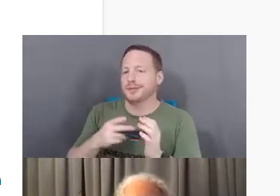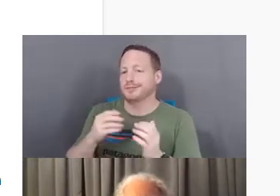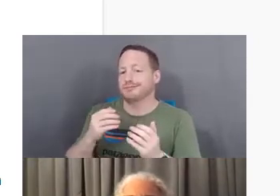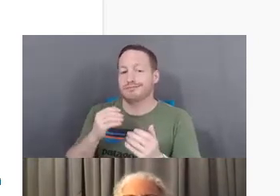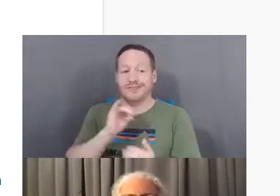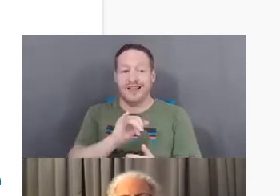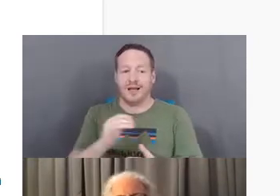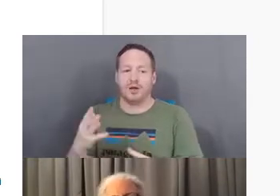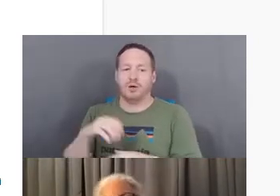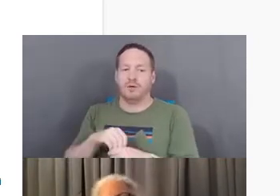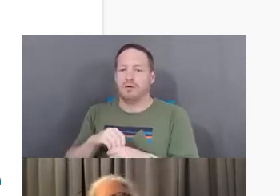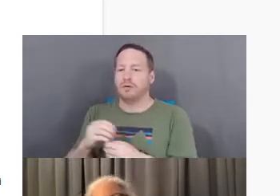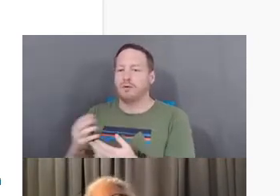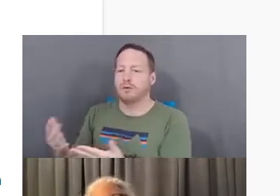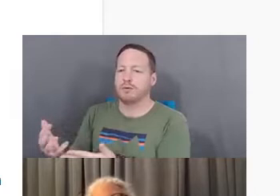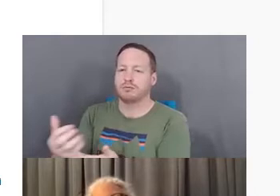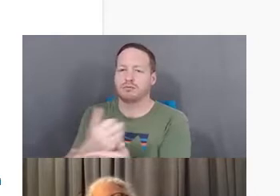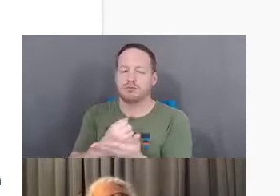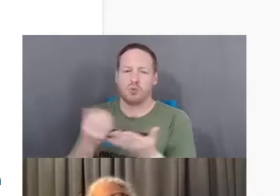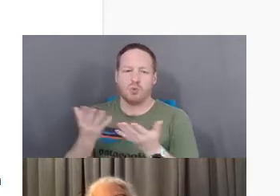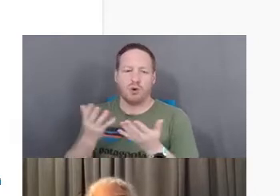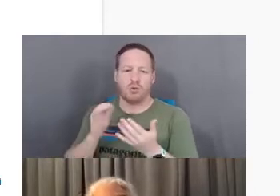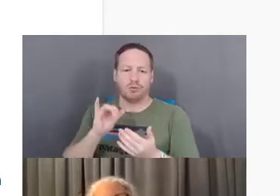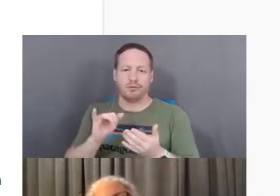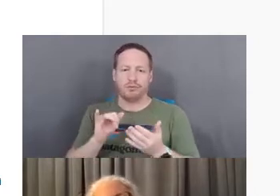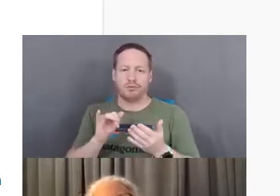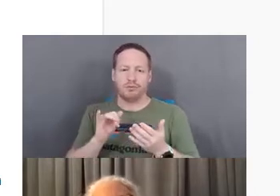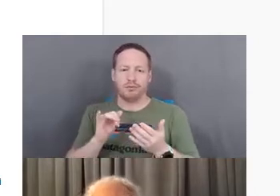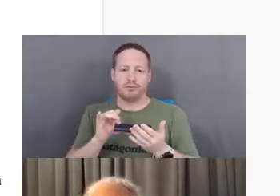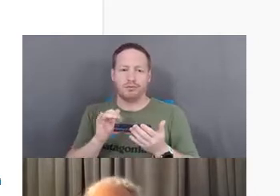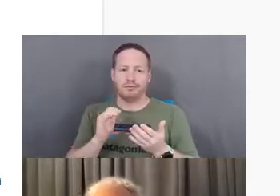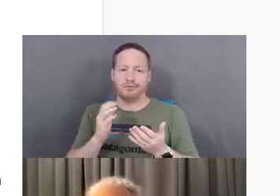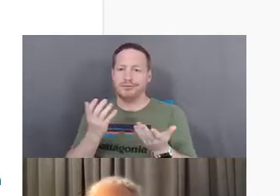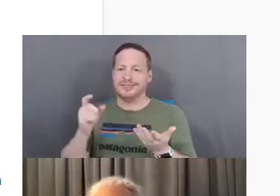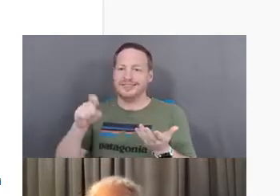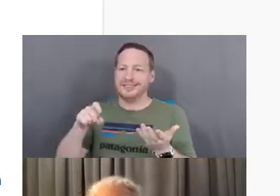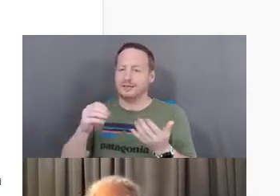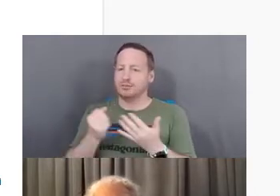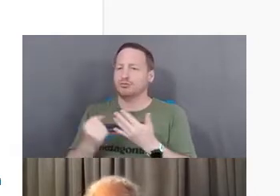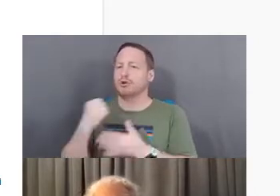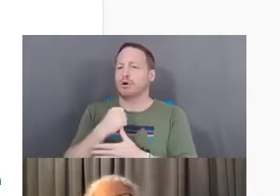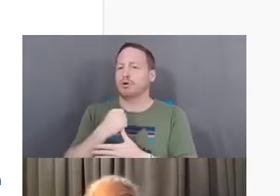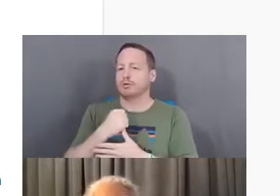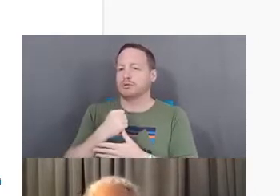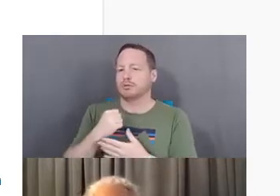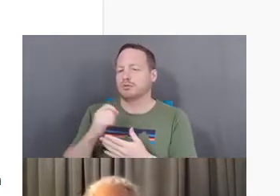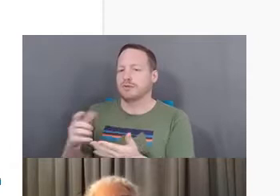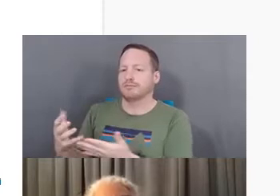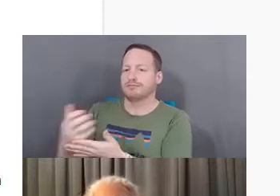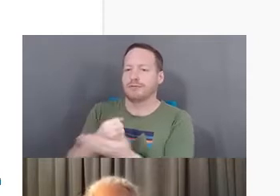And what that basically means is we would get information about what the needs are, what are the priorities